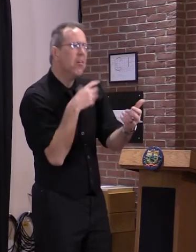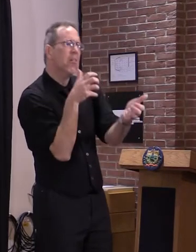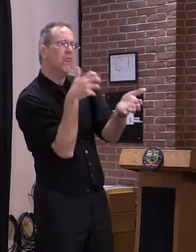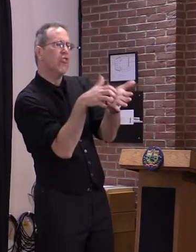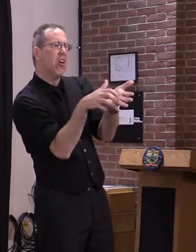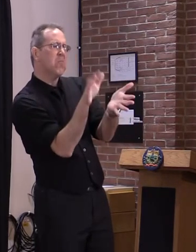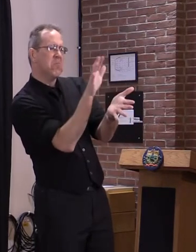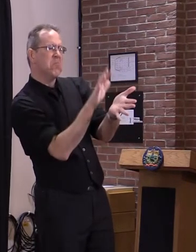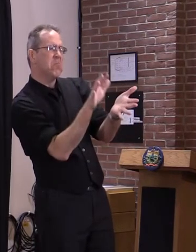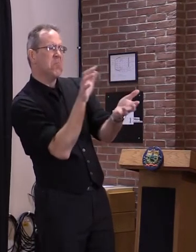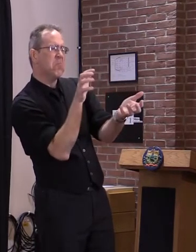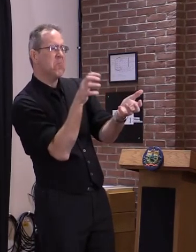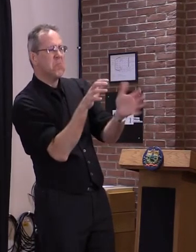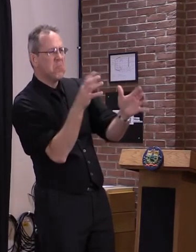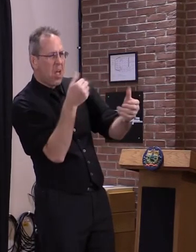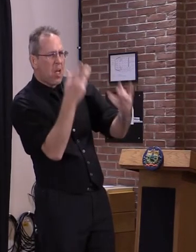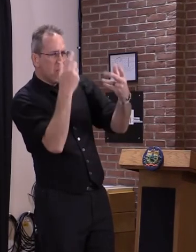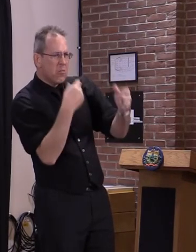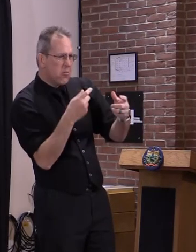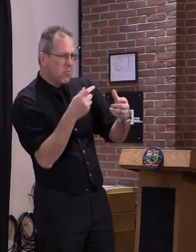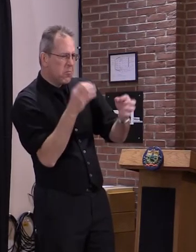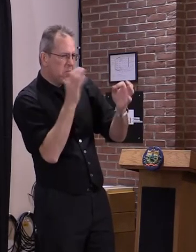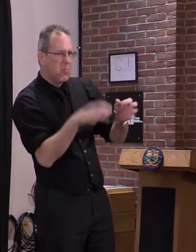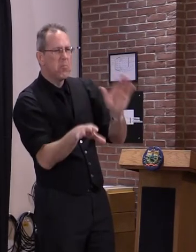one check written to everyone.